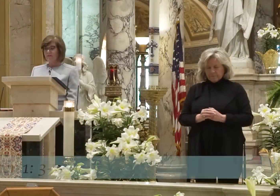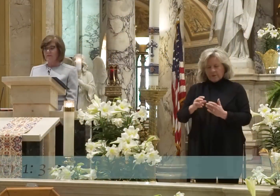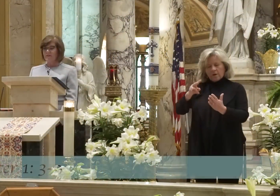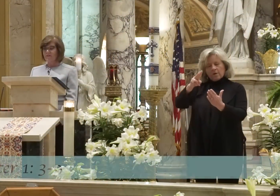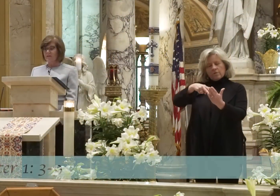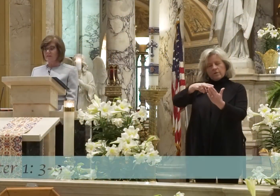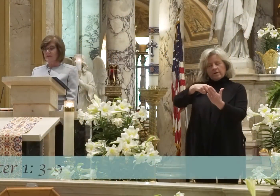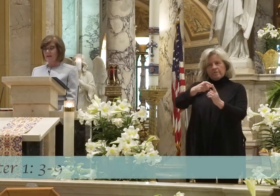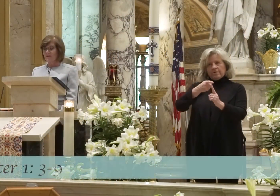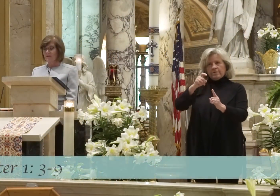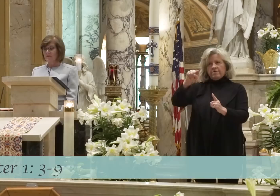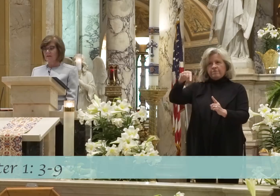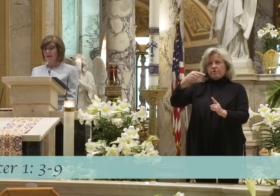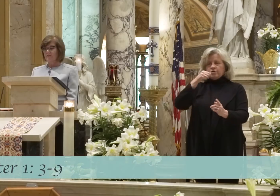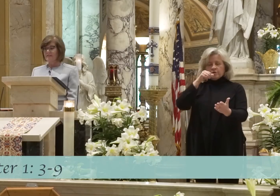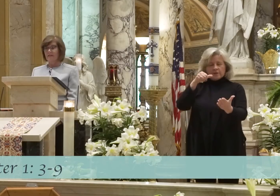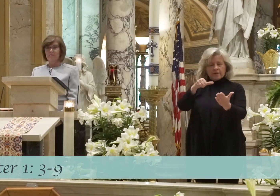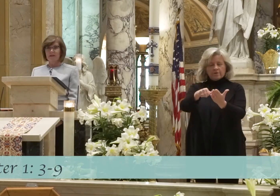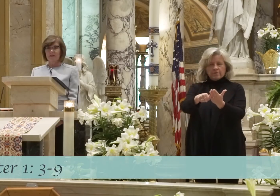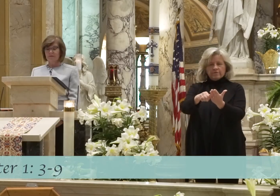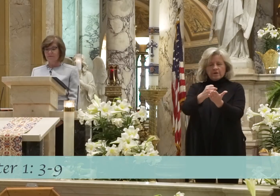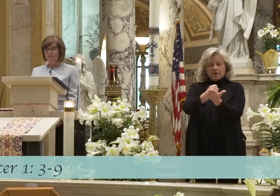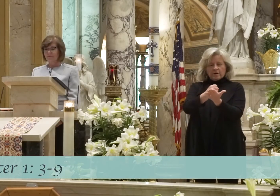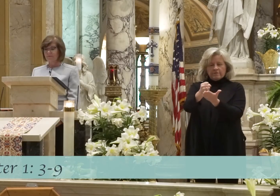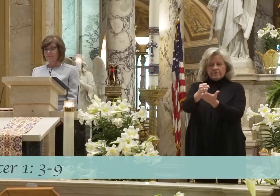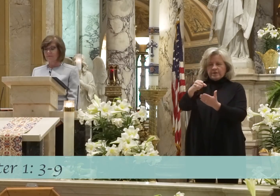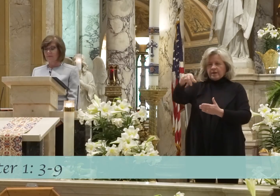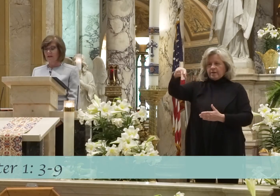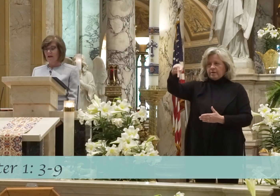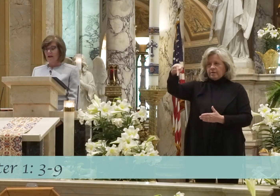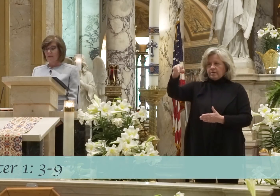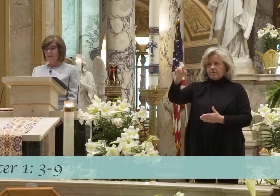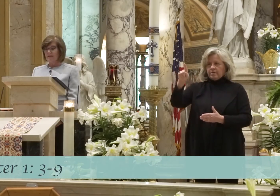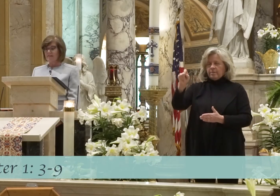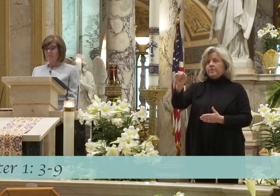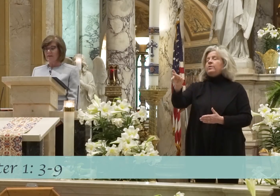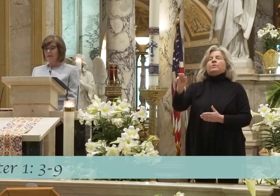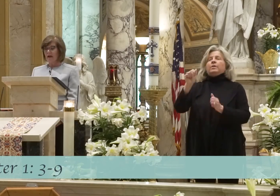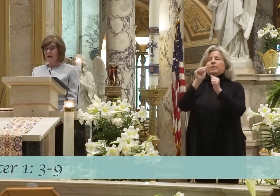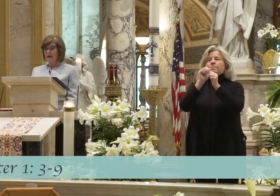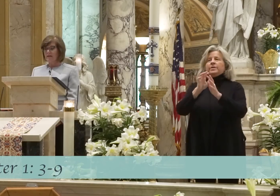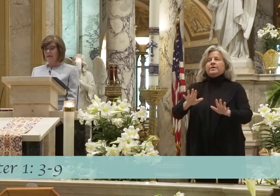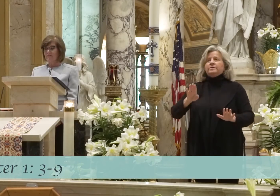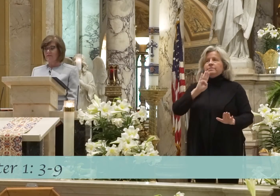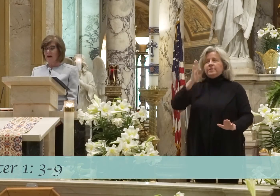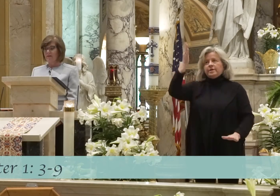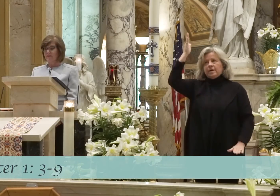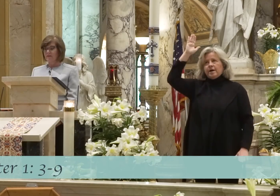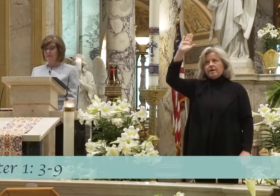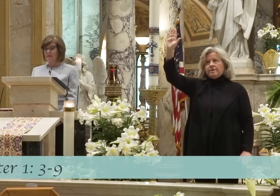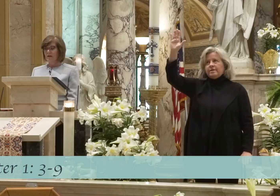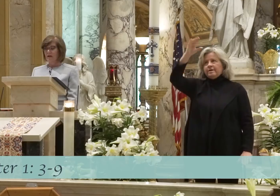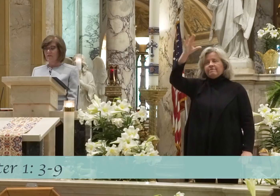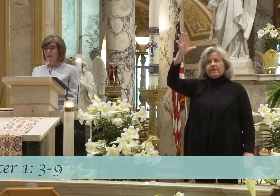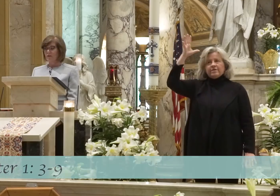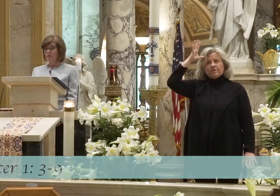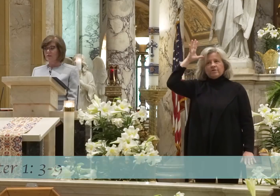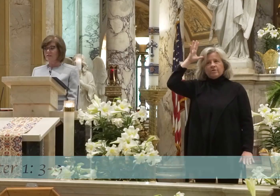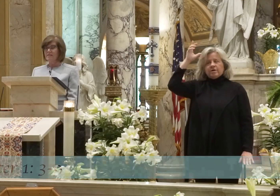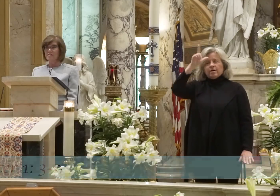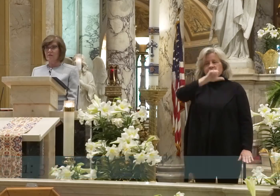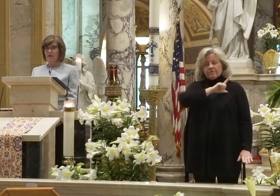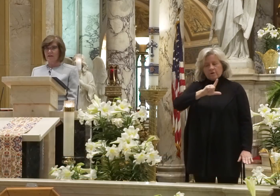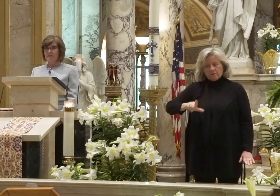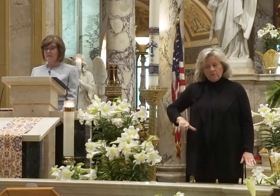A reading from the first letter of St. Peter. Blessed be the God and Father of our